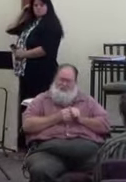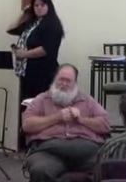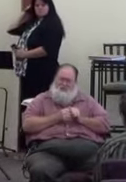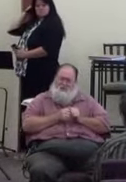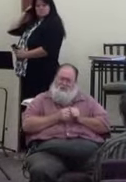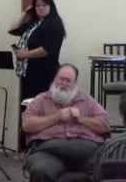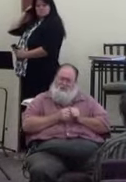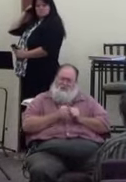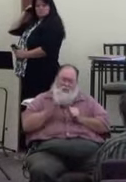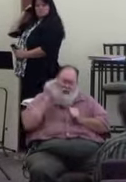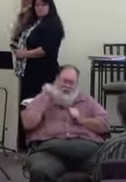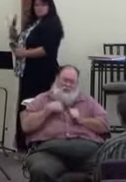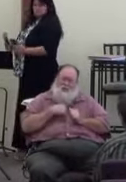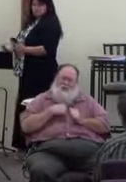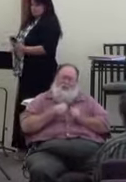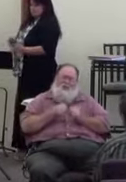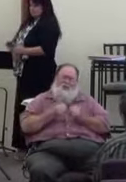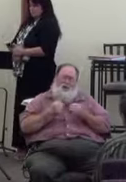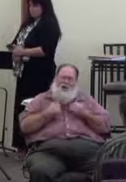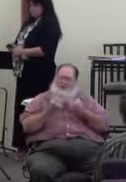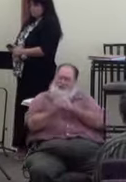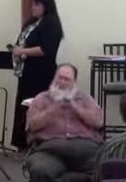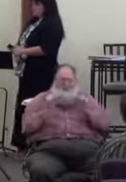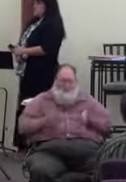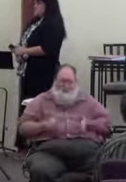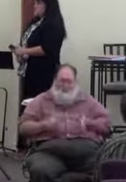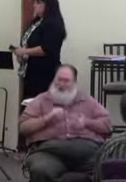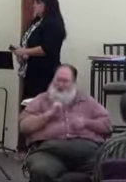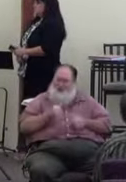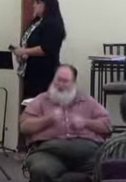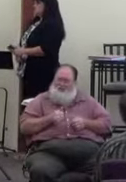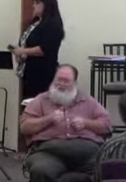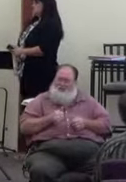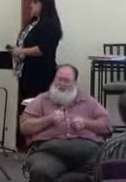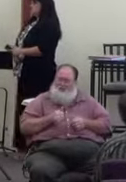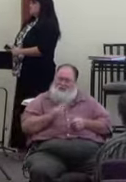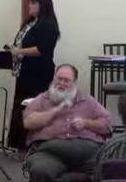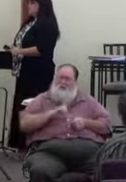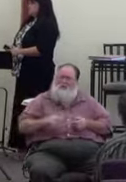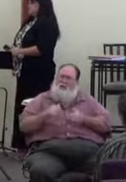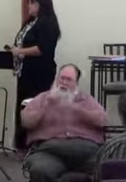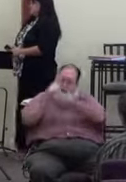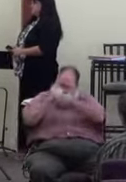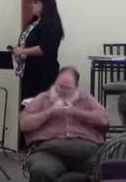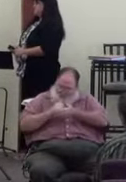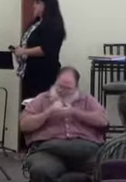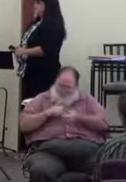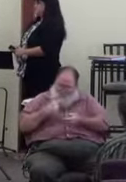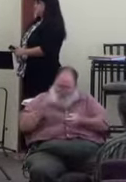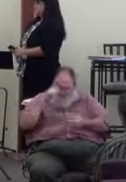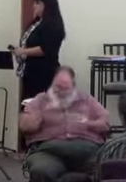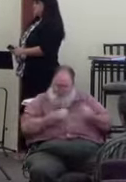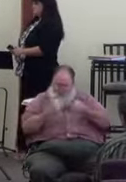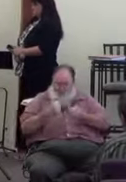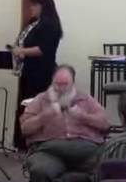because we're without a Savior. Lord, help us to always be bold. Be a witness for you.